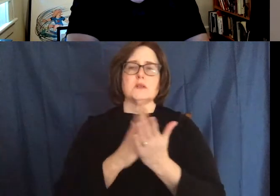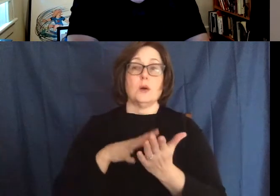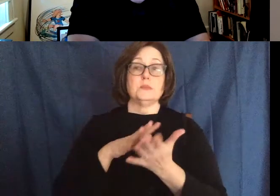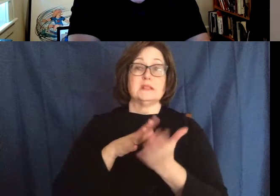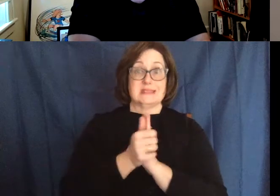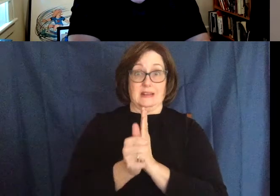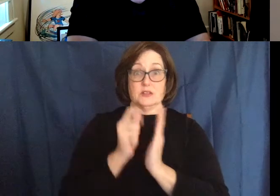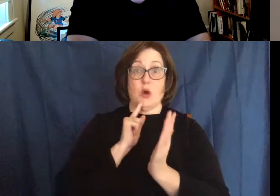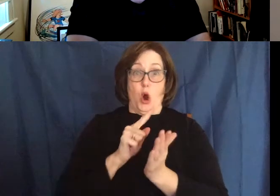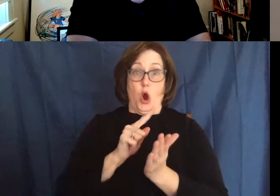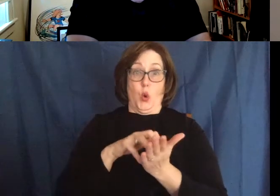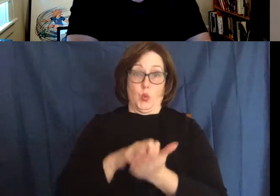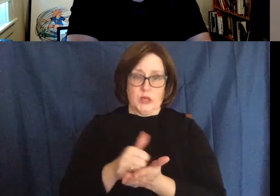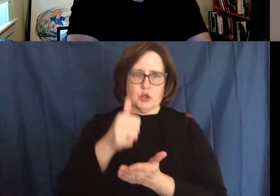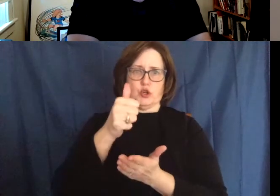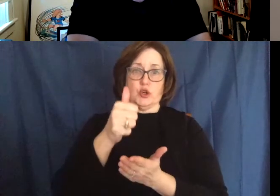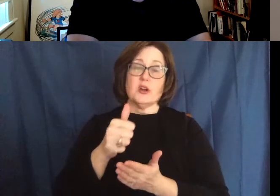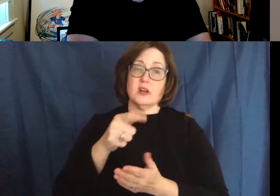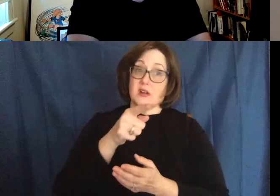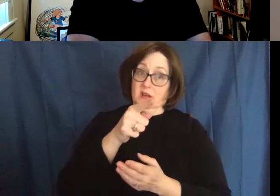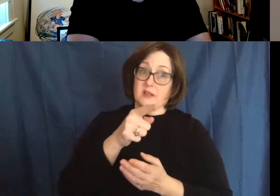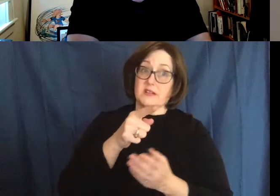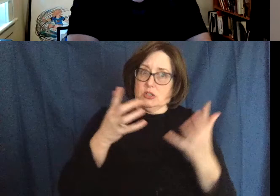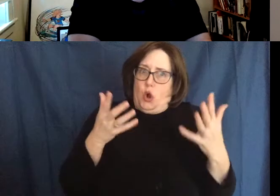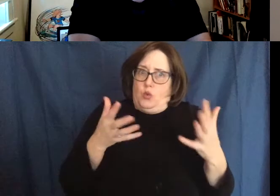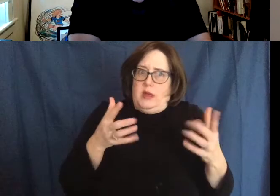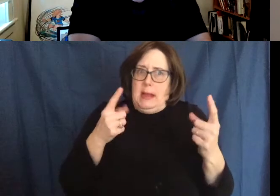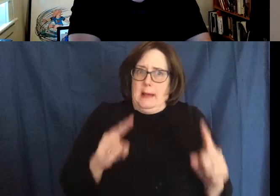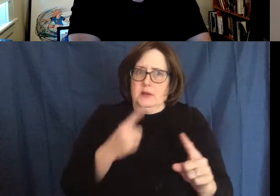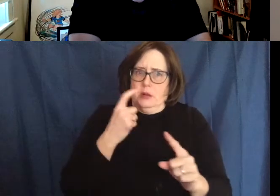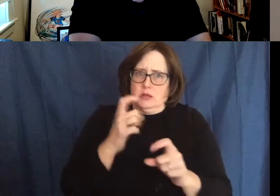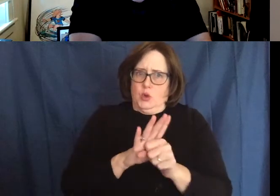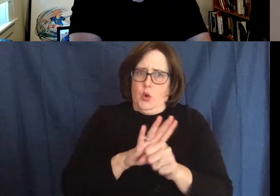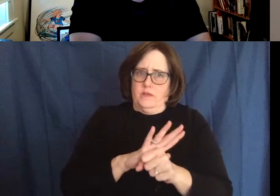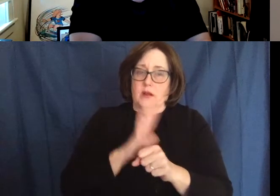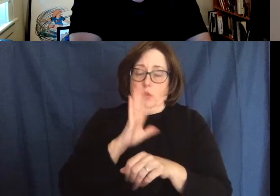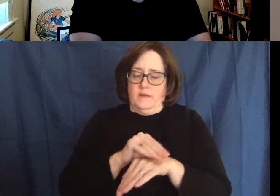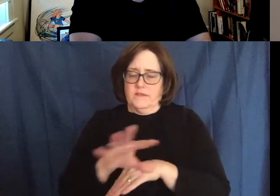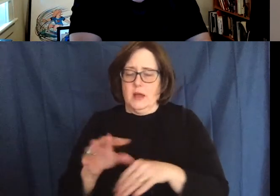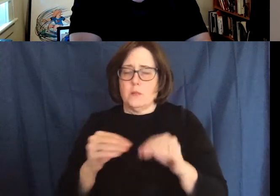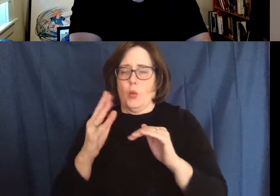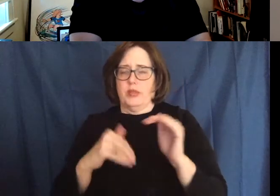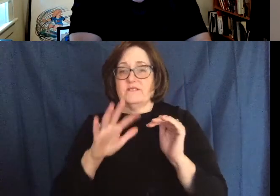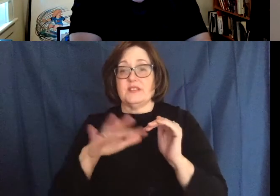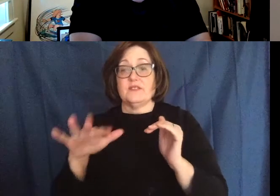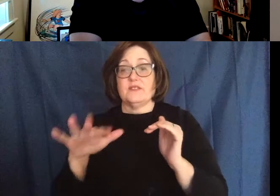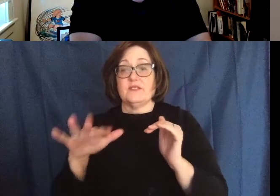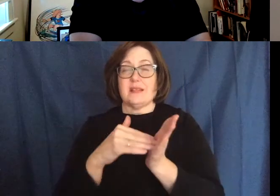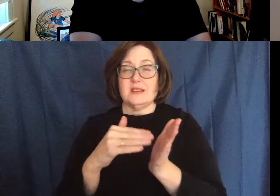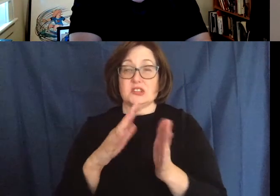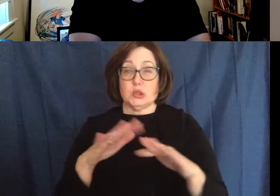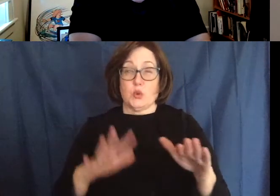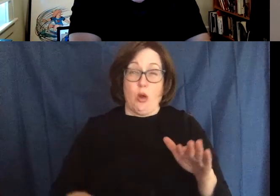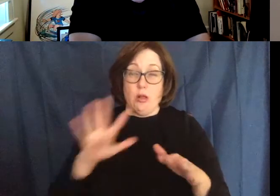This will be affecting over 55 million children around the world, where coronavirus and the restrictions surrounding that will